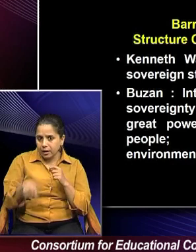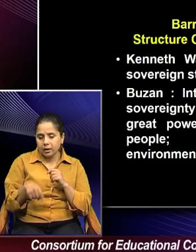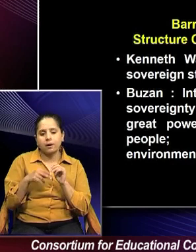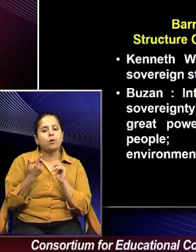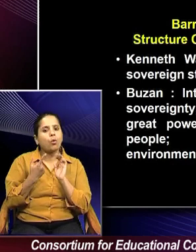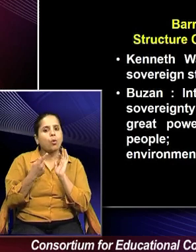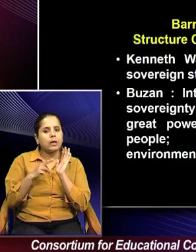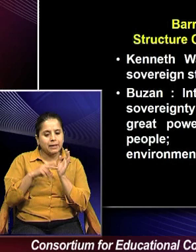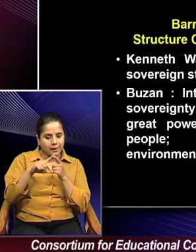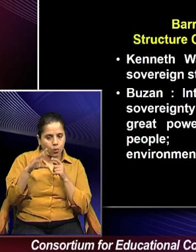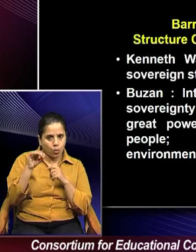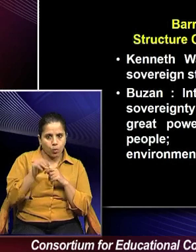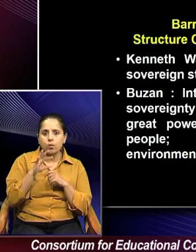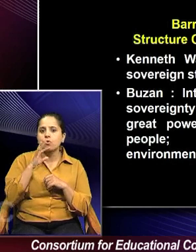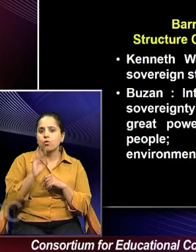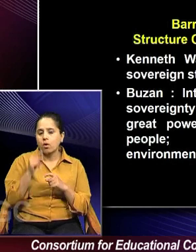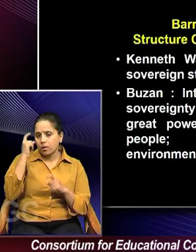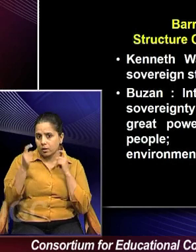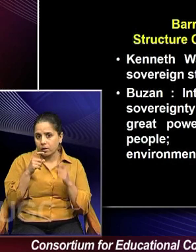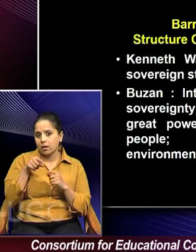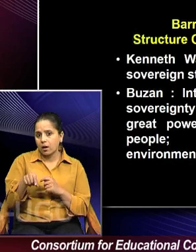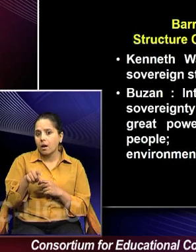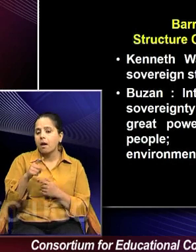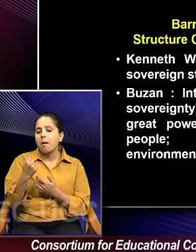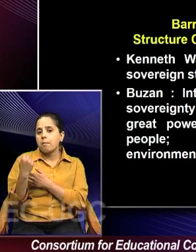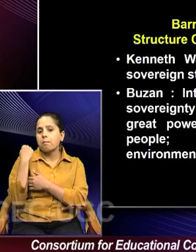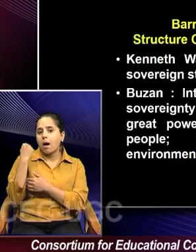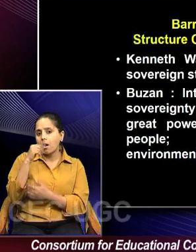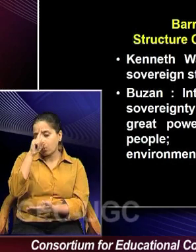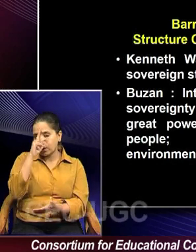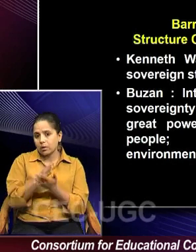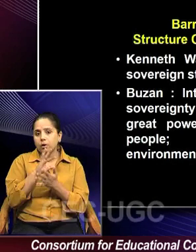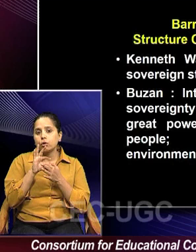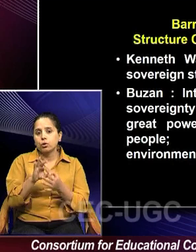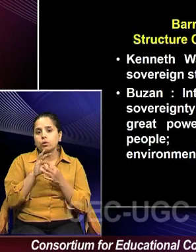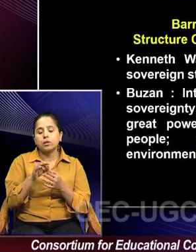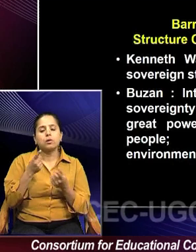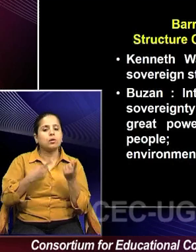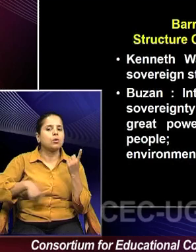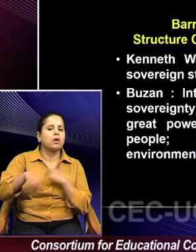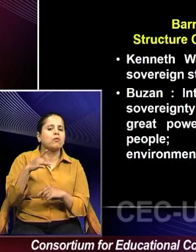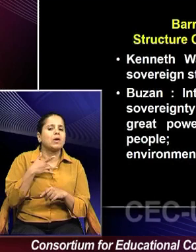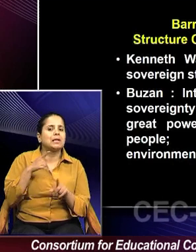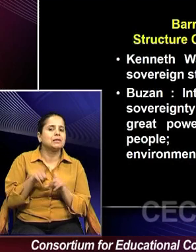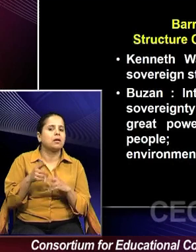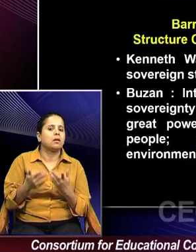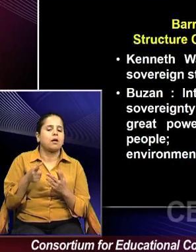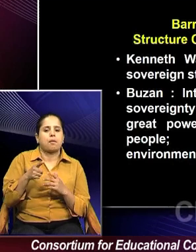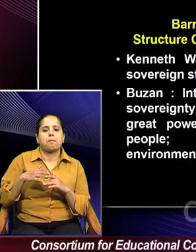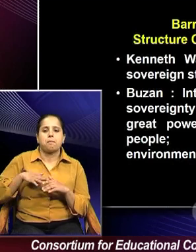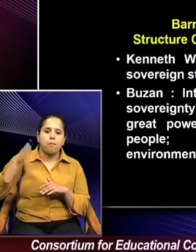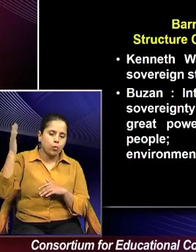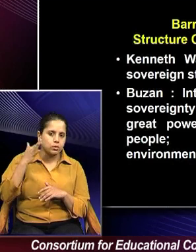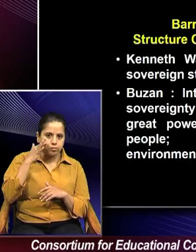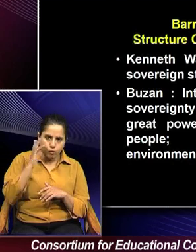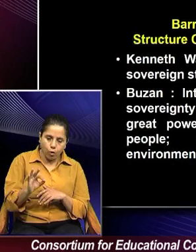neo-realist thinkers, who believes that power relations of sovereign states is something which is most